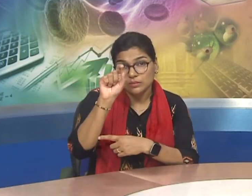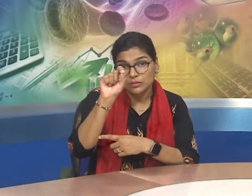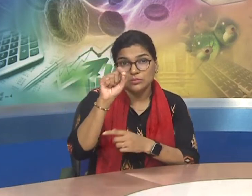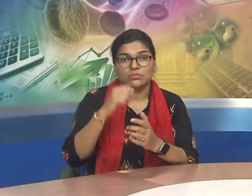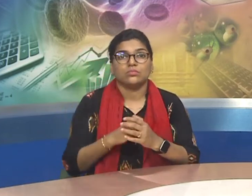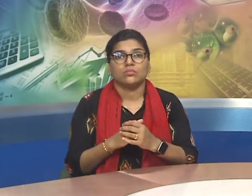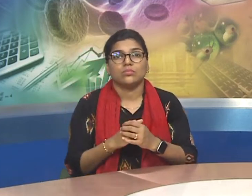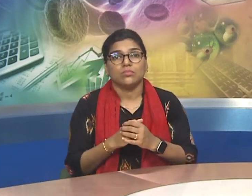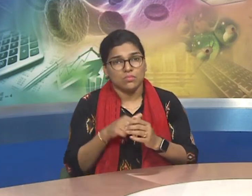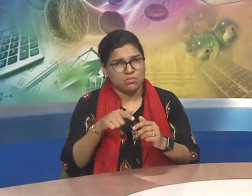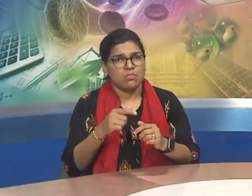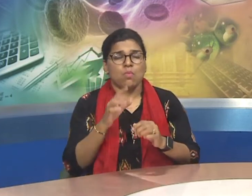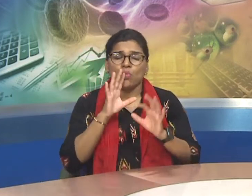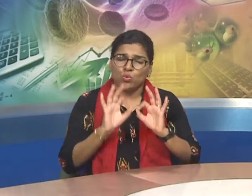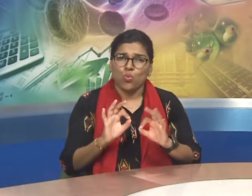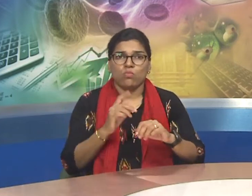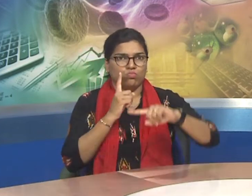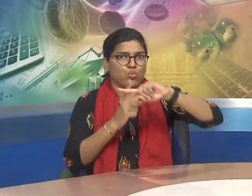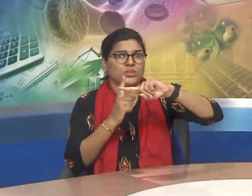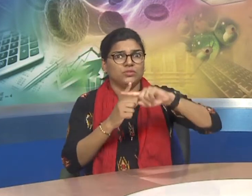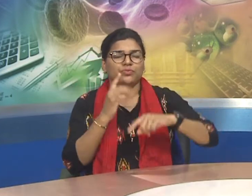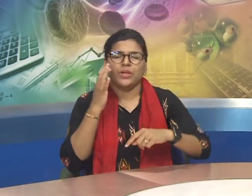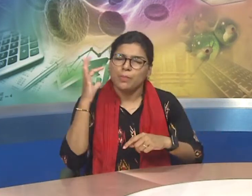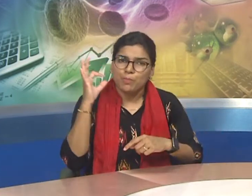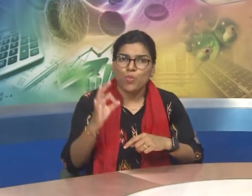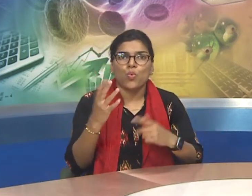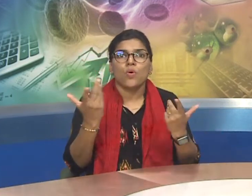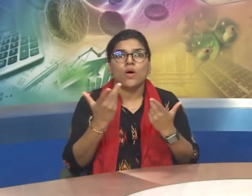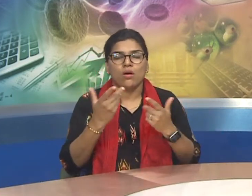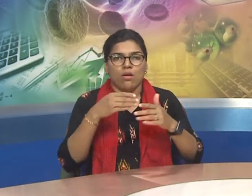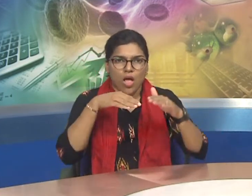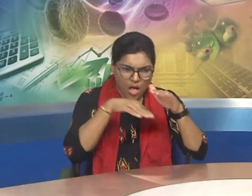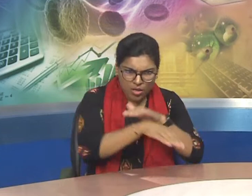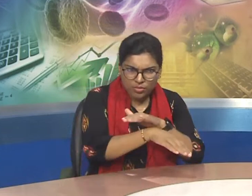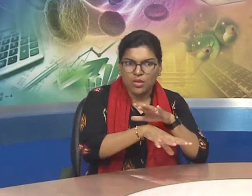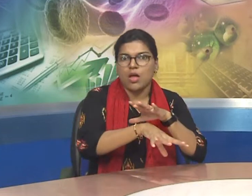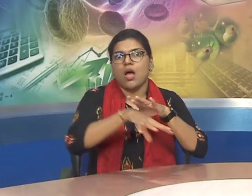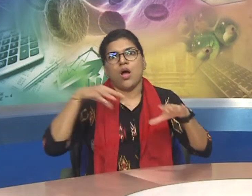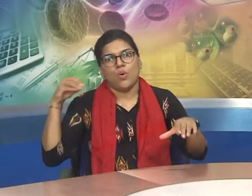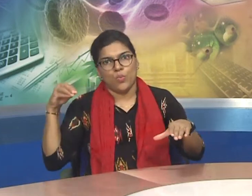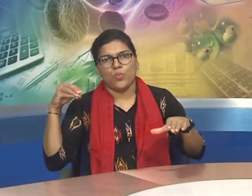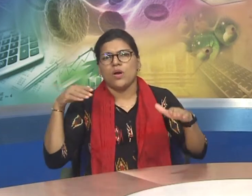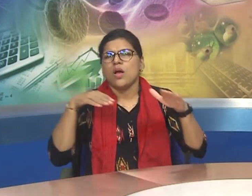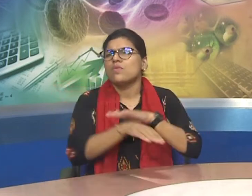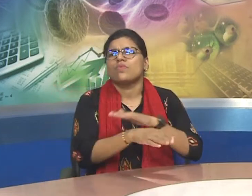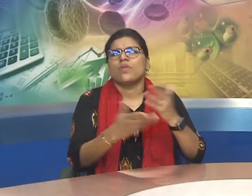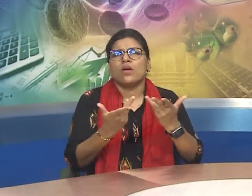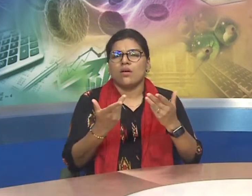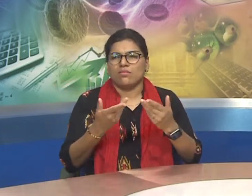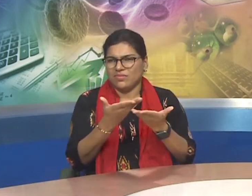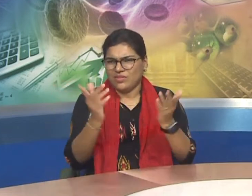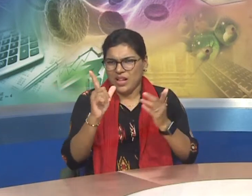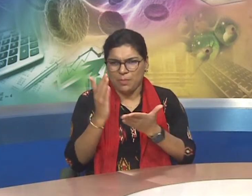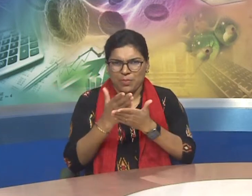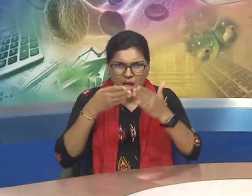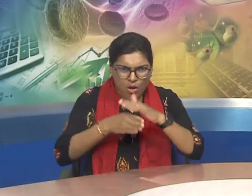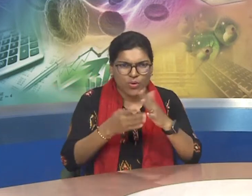Next, point number 10. Optimum utilization of available resources either